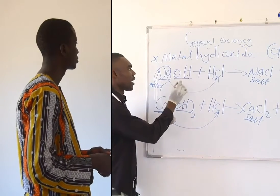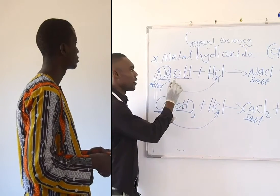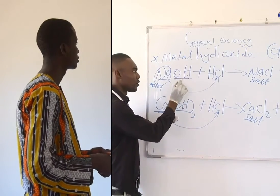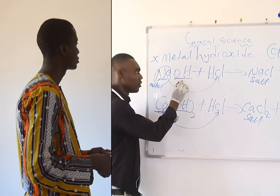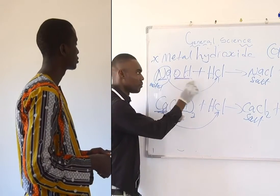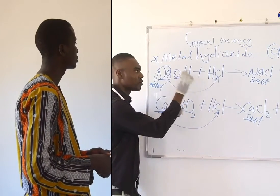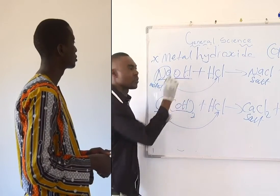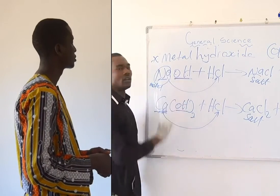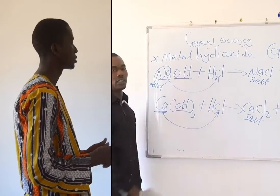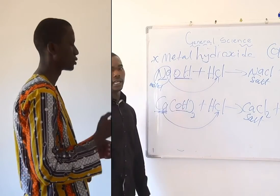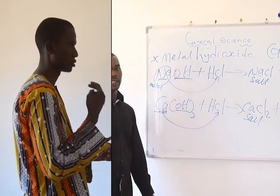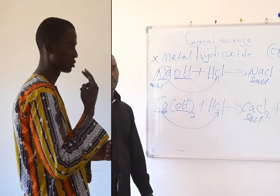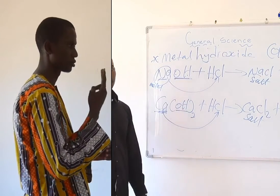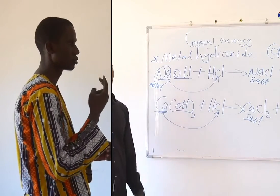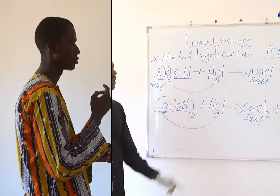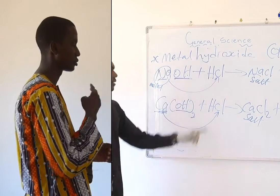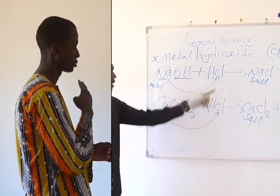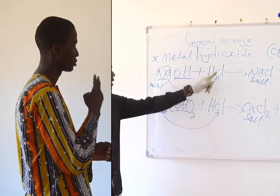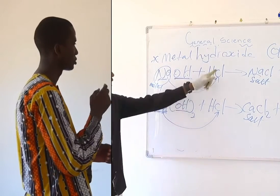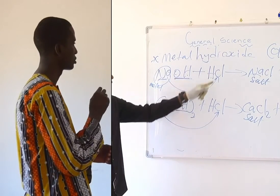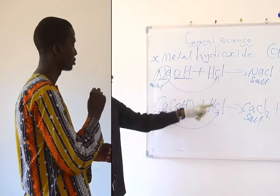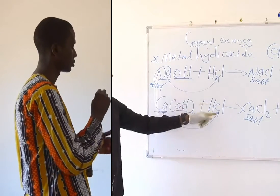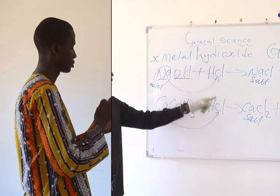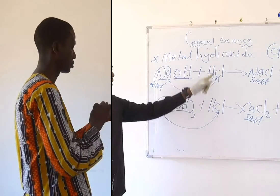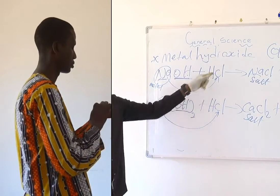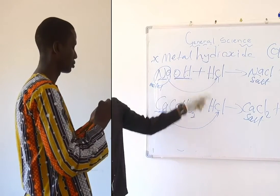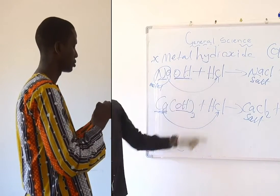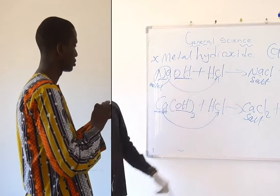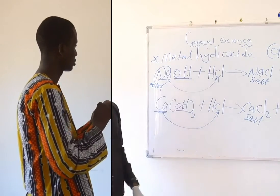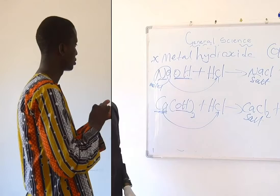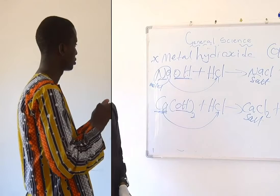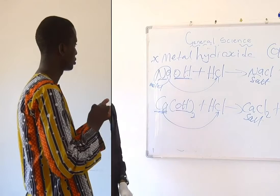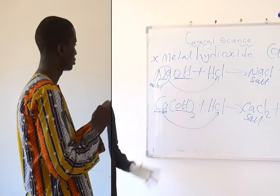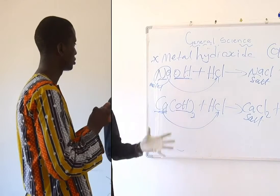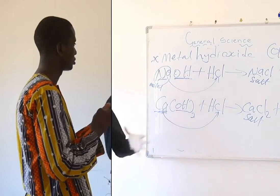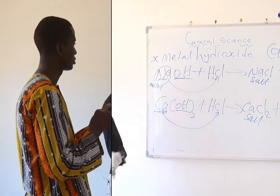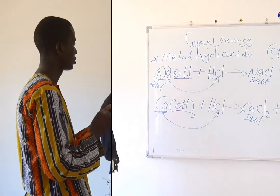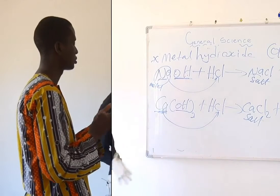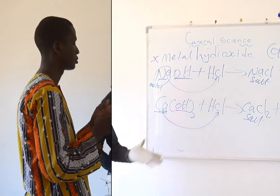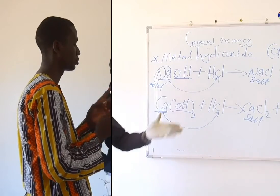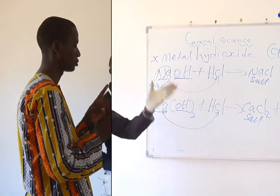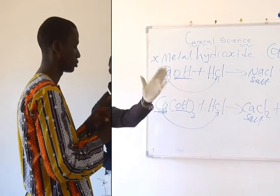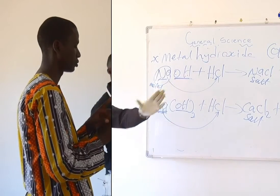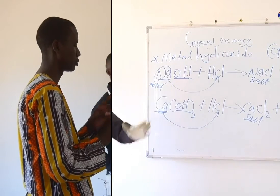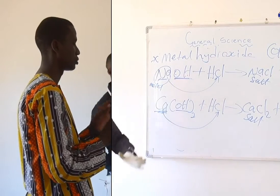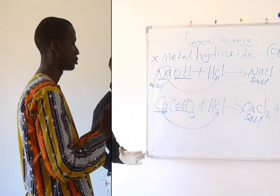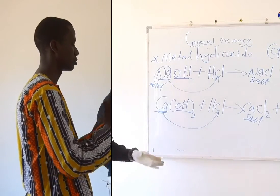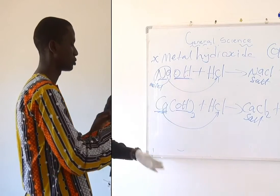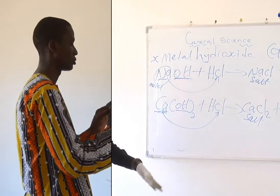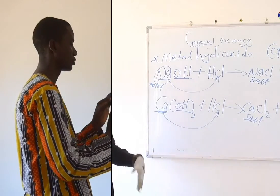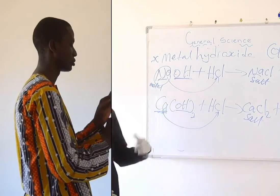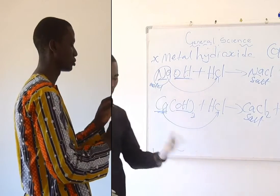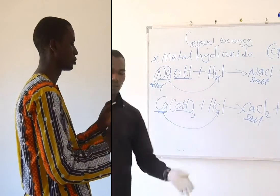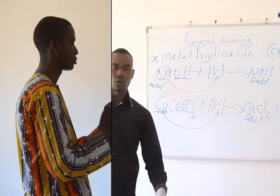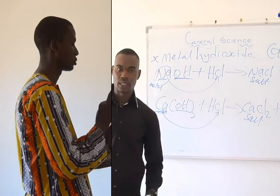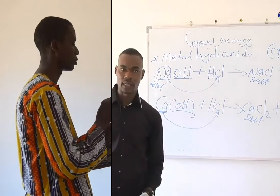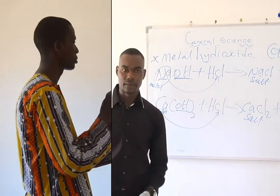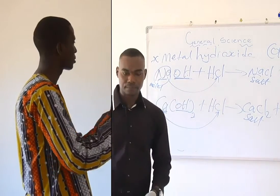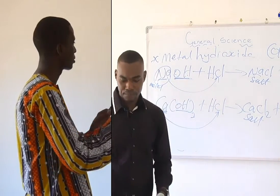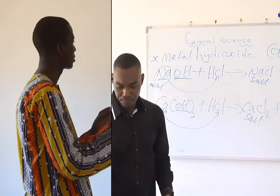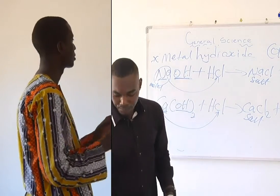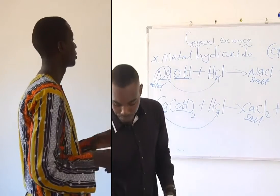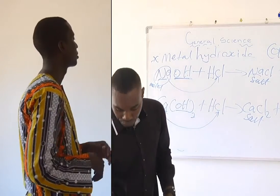sodium hydroxide, and the acid can be any acids. When they combine, the product will be salt and